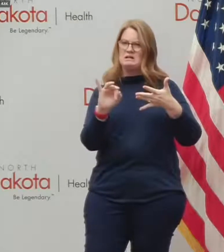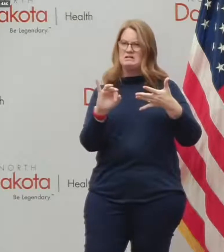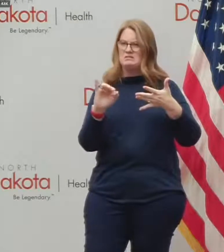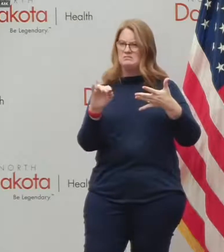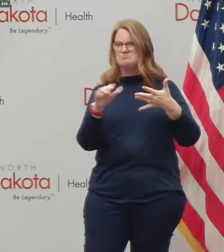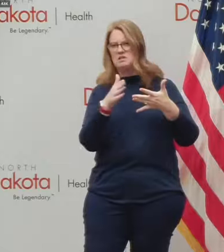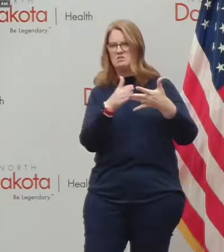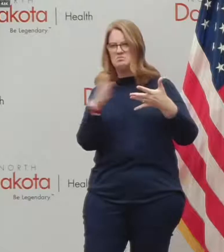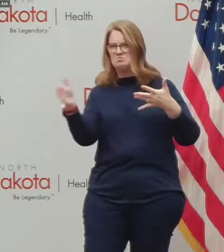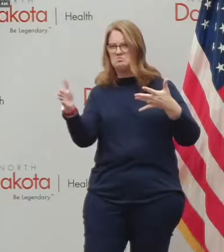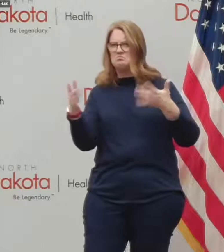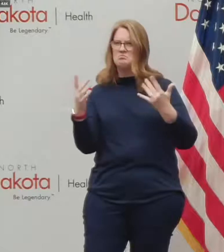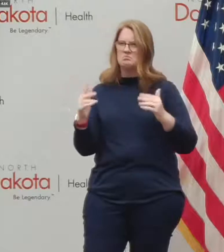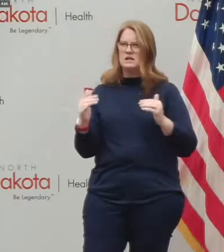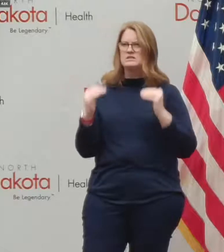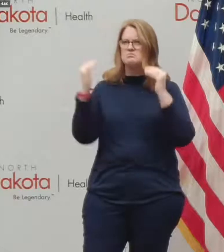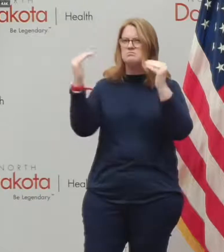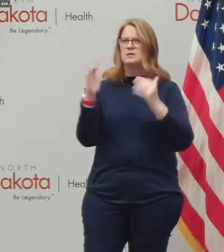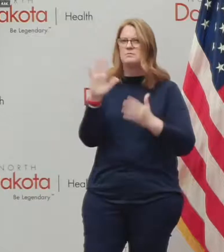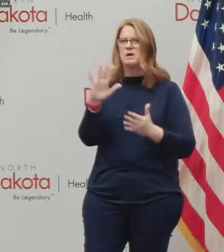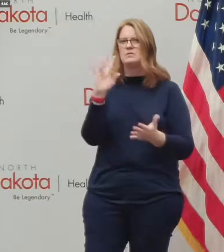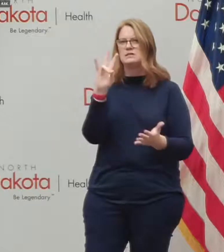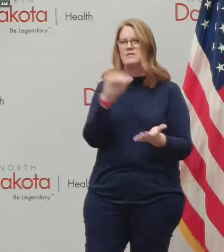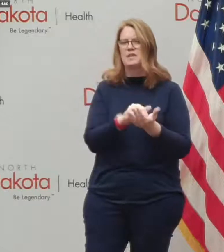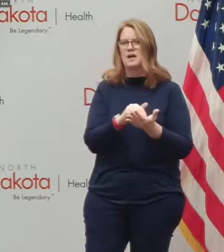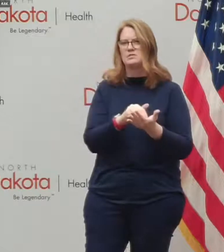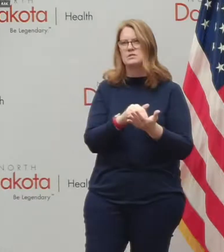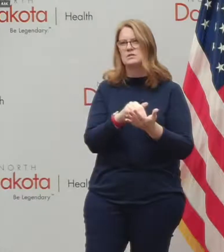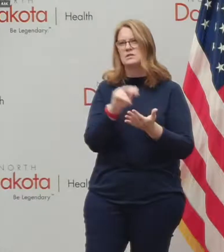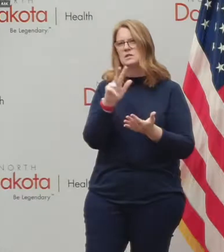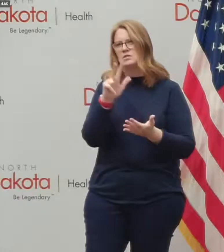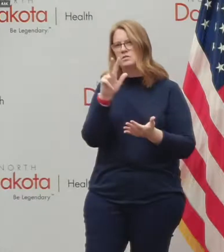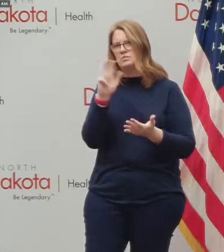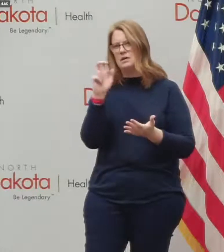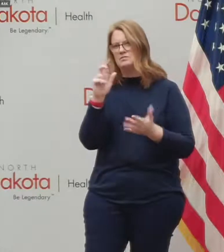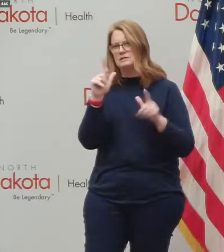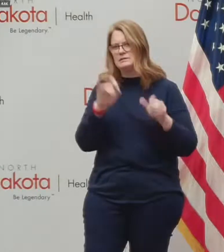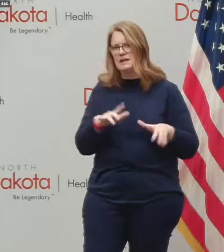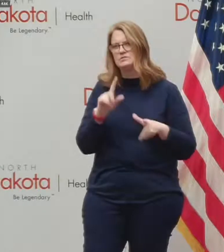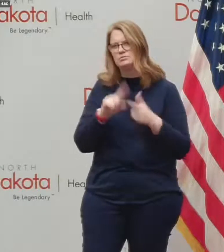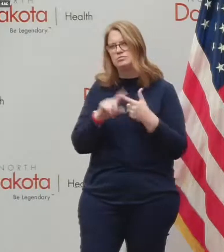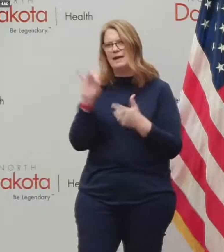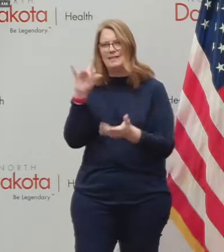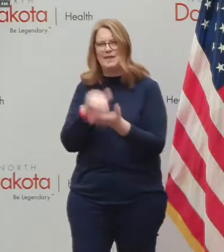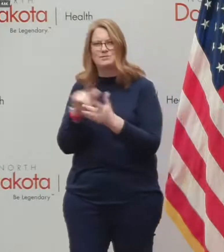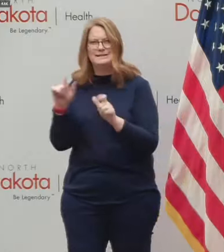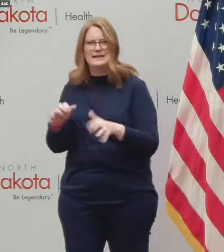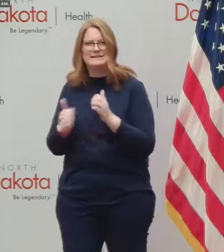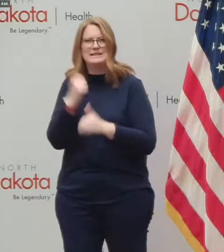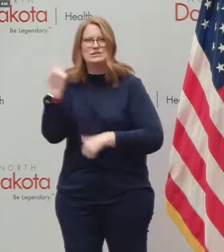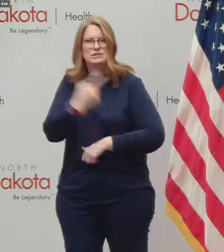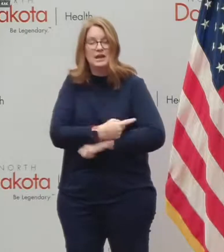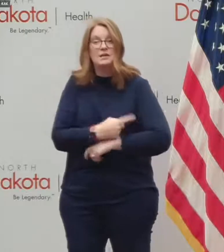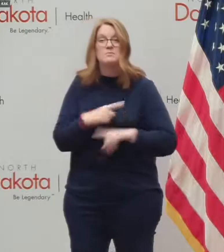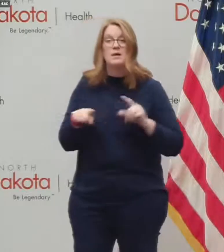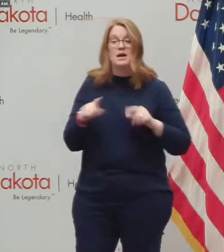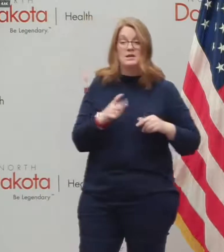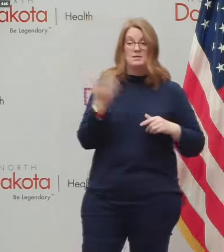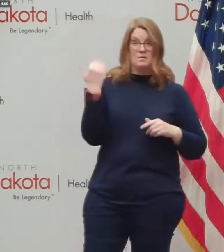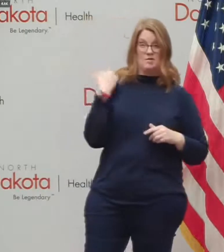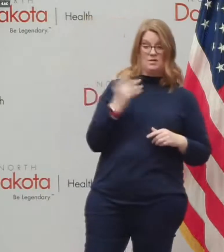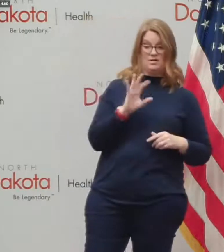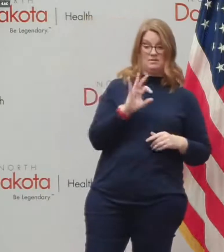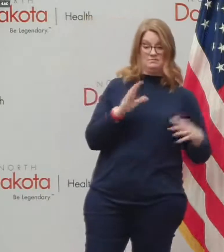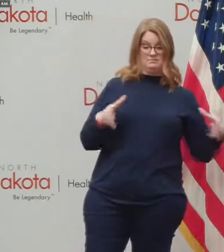from about an average about 7,300 to about 8,800. But our positivity rate has gone from 9.3